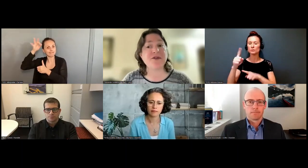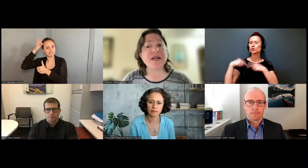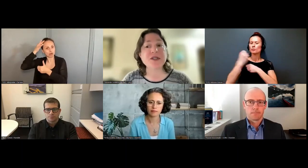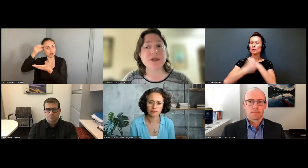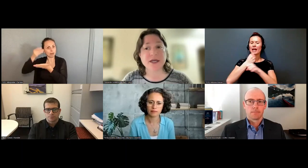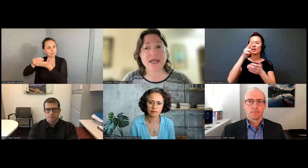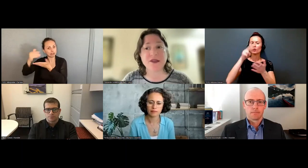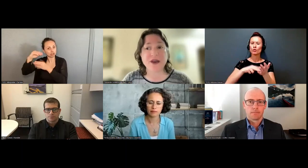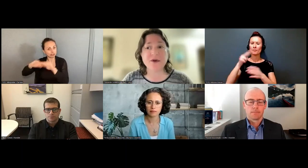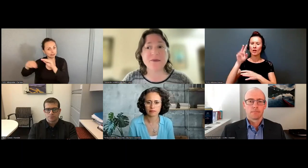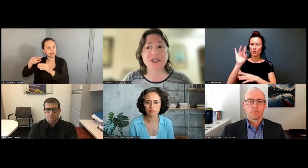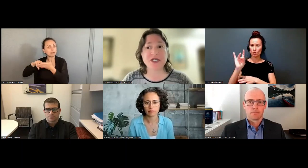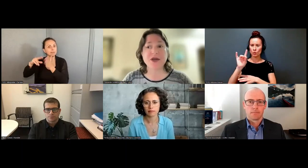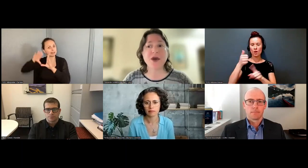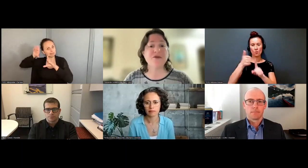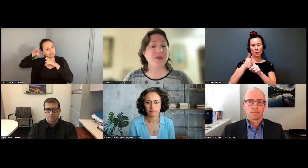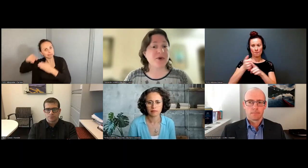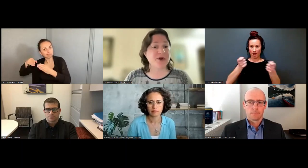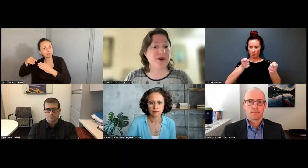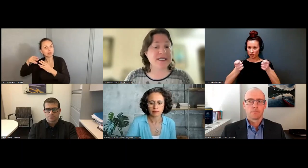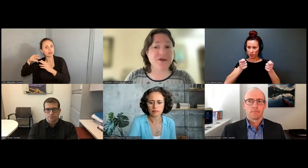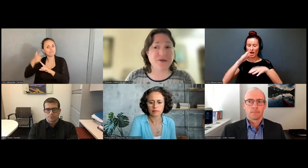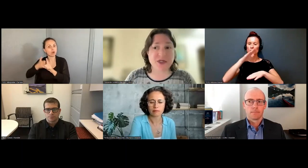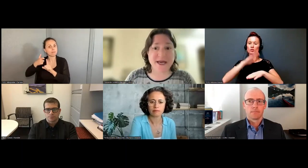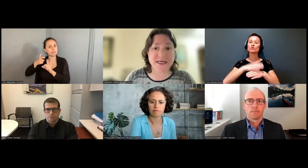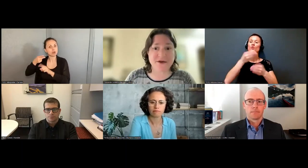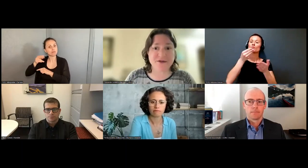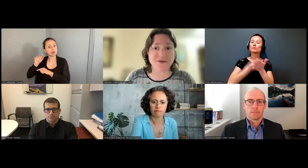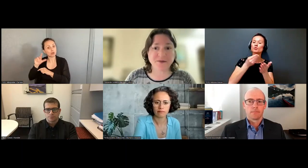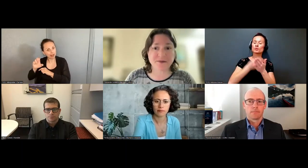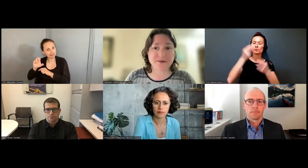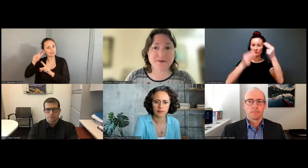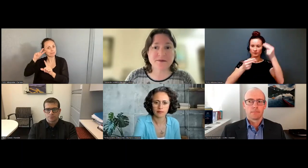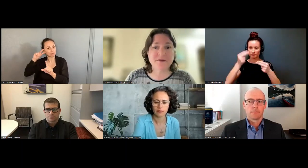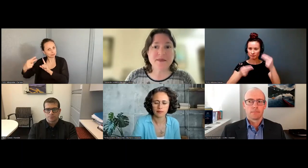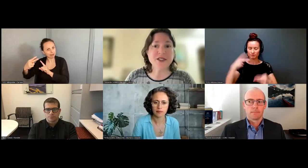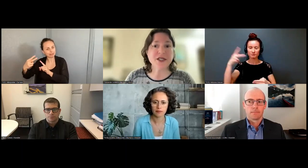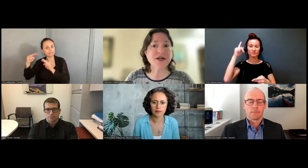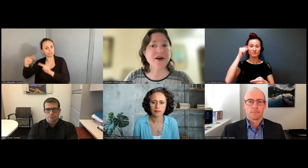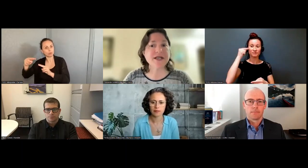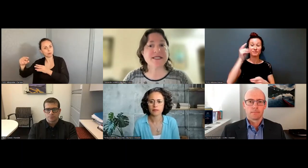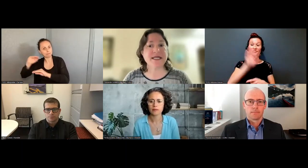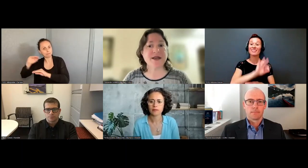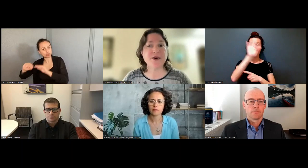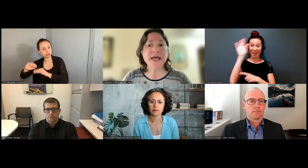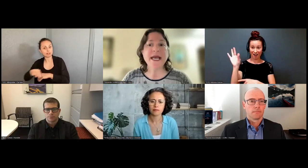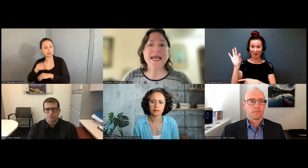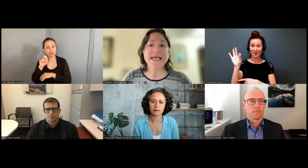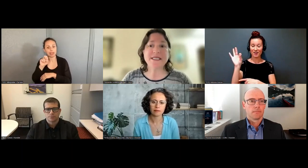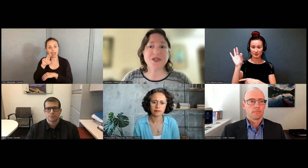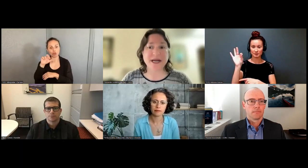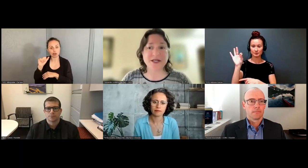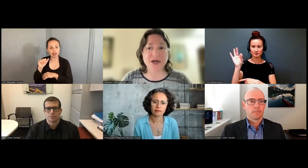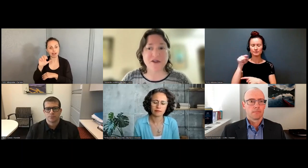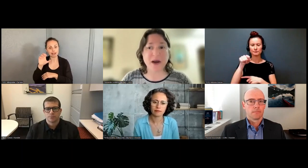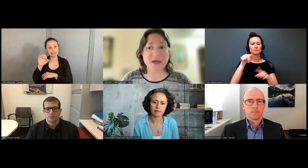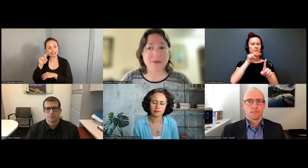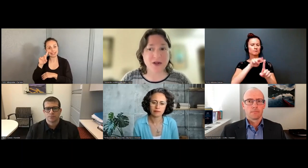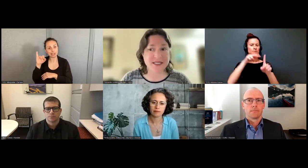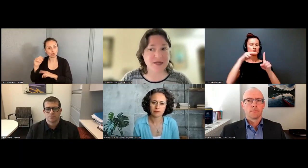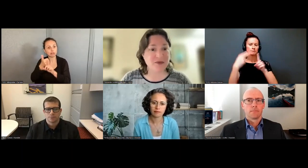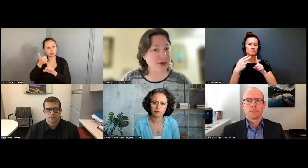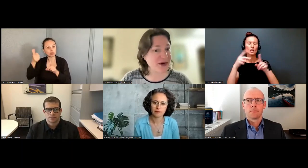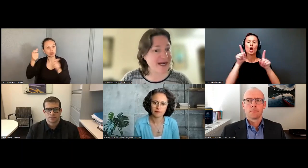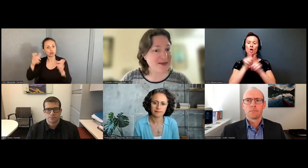which takes a fresh look at the federal budget from a progressive perspective. Dr. Erica Cedillo is the Director of